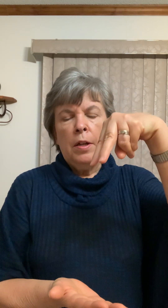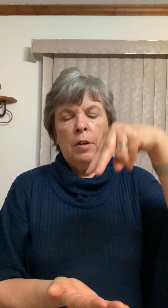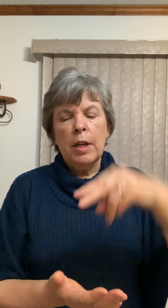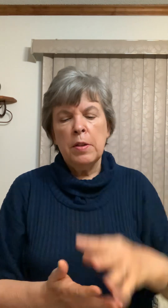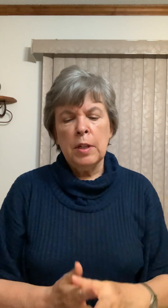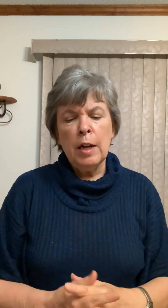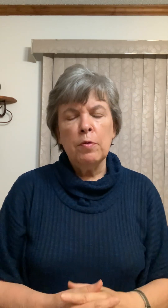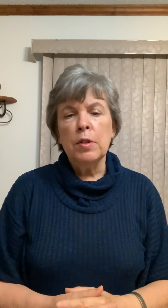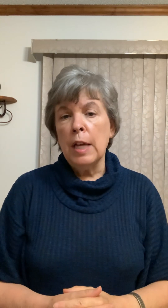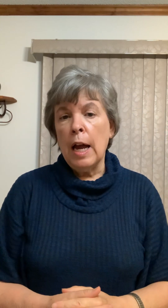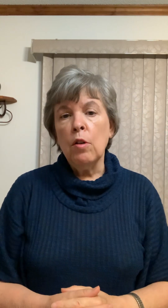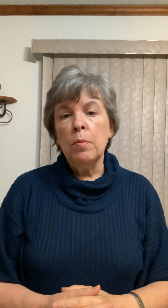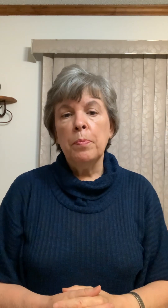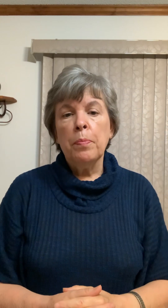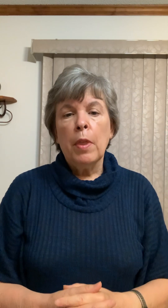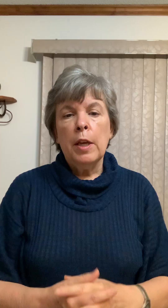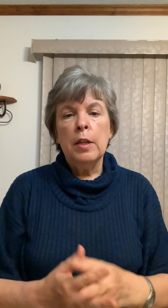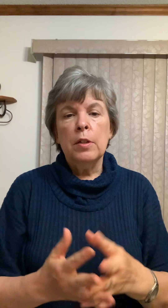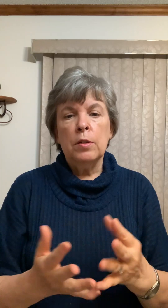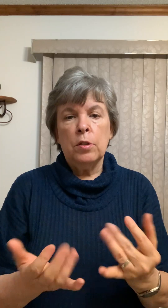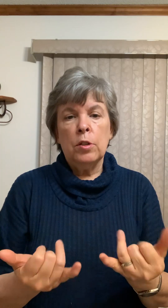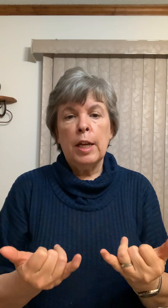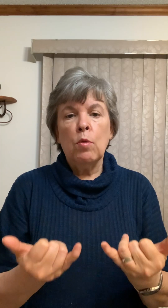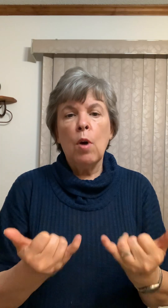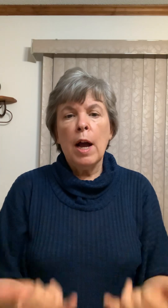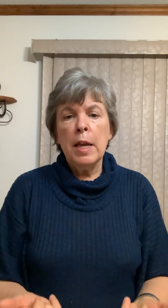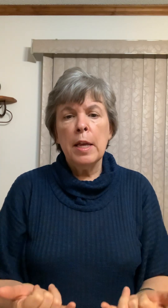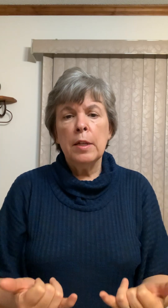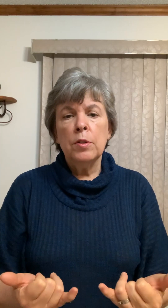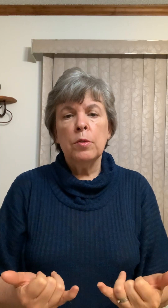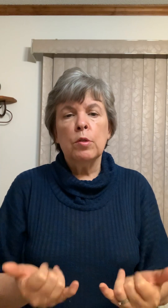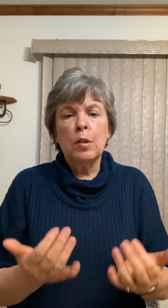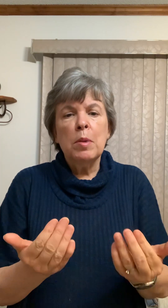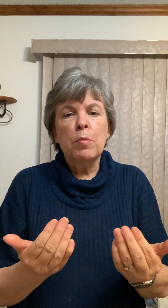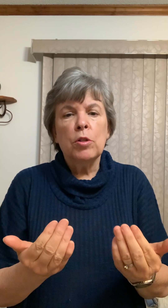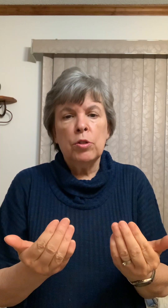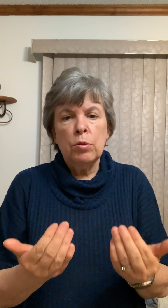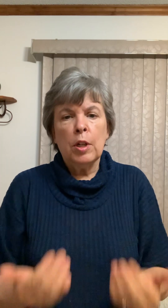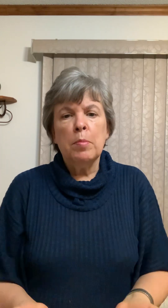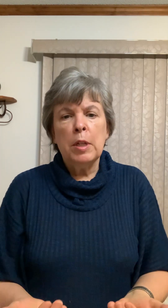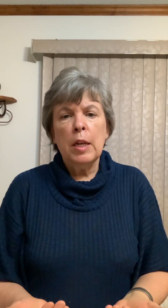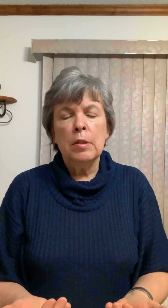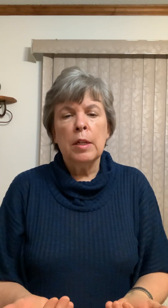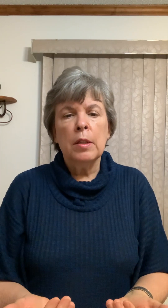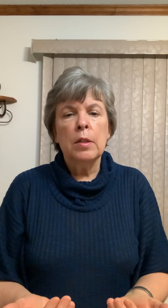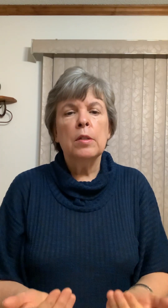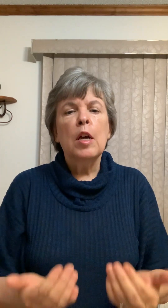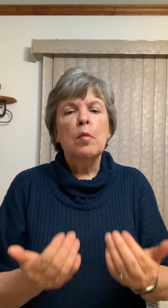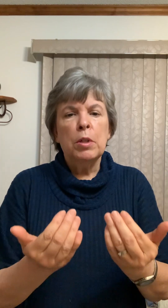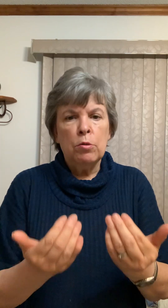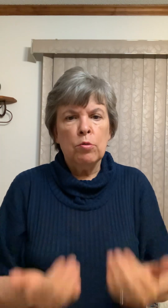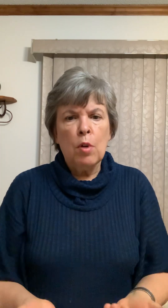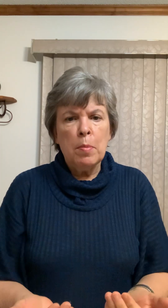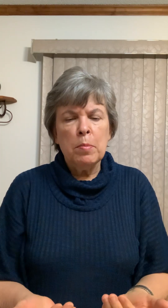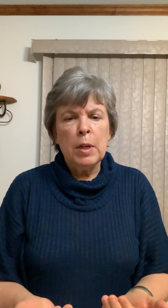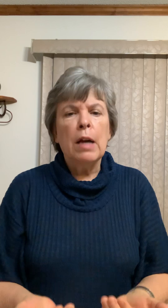Okay, the sign for now is to take Y hands, or some people just use cupped hands like this, but you drop them down. It's